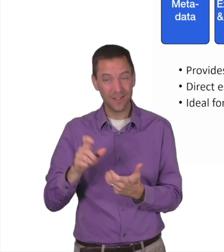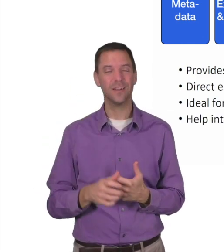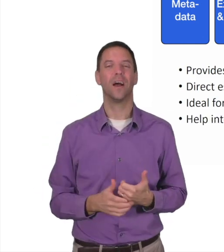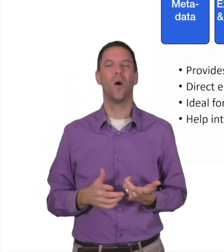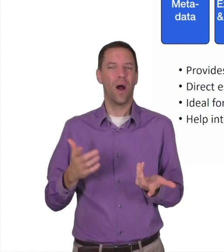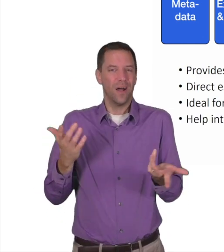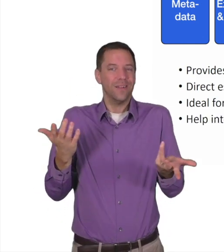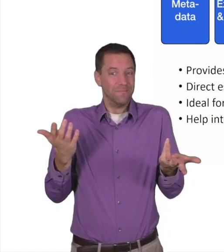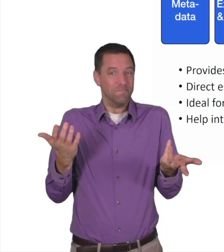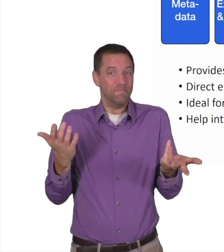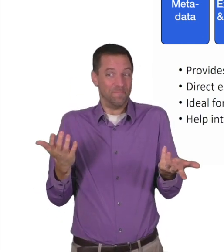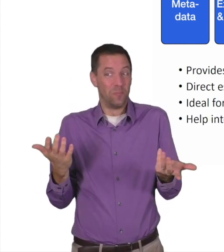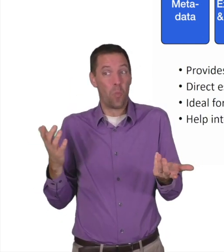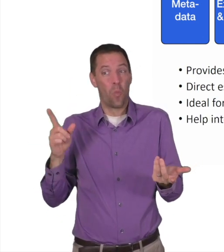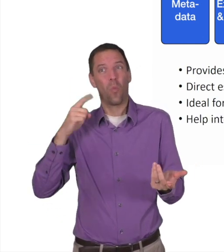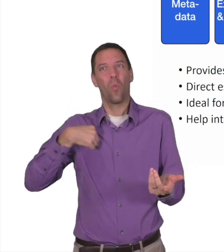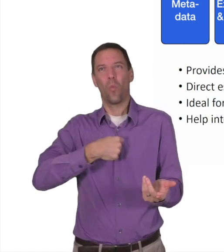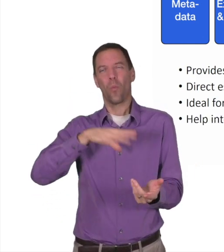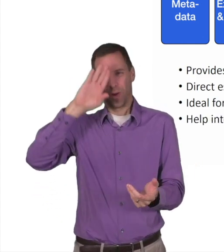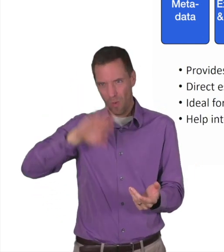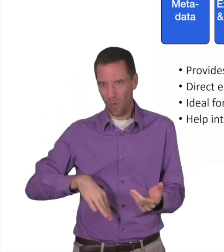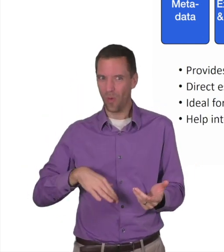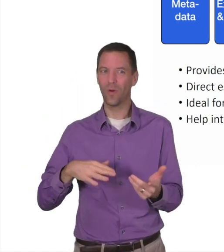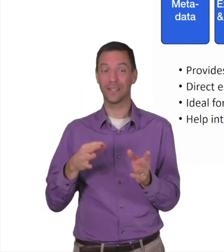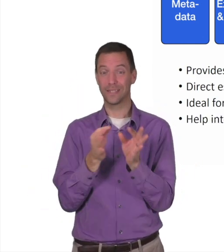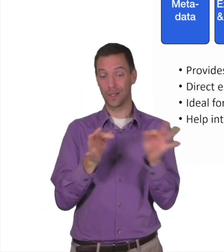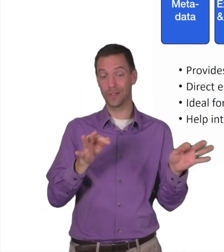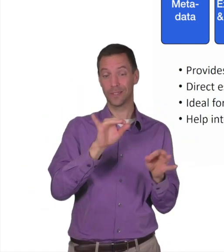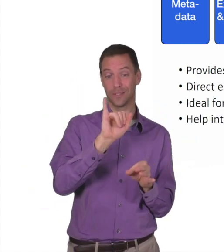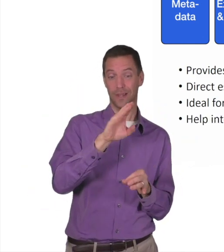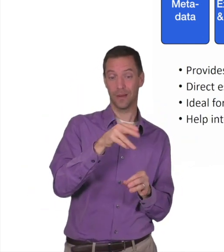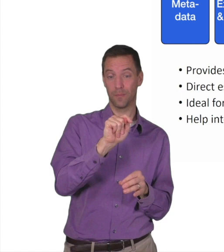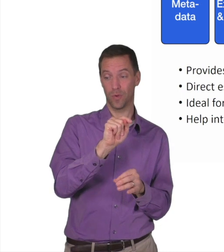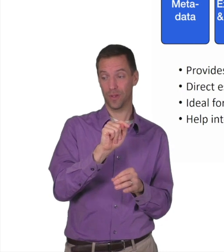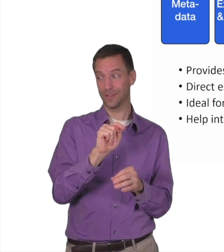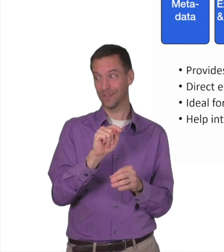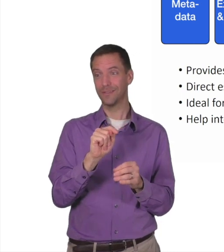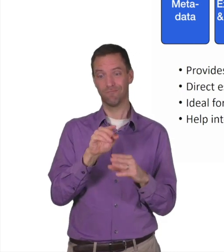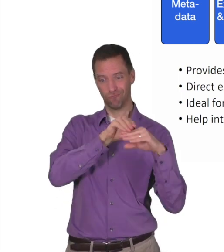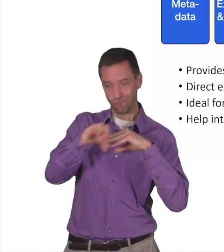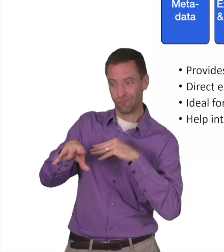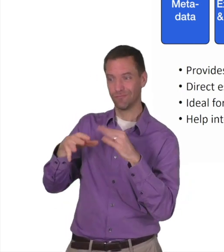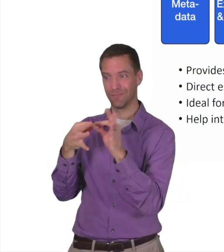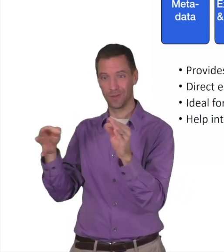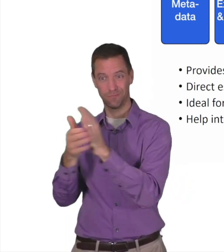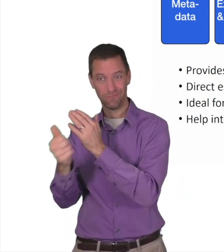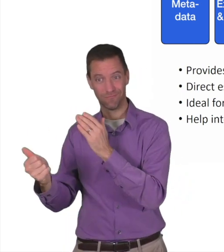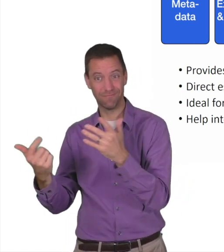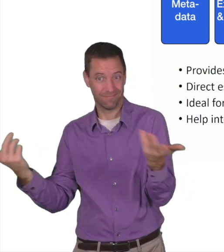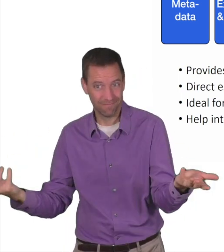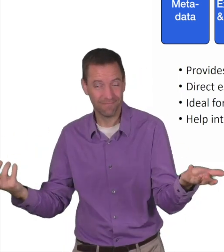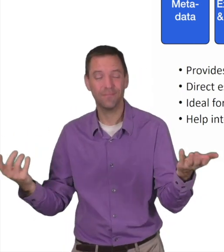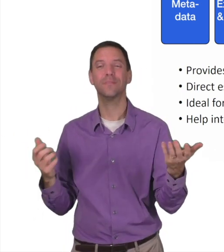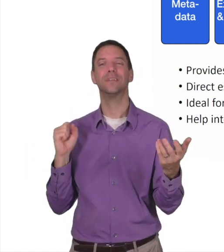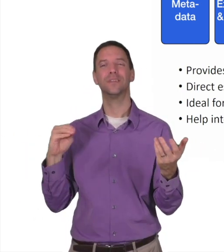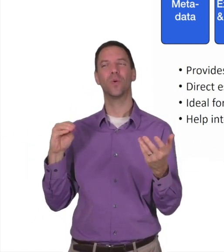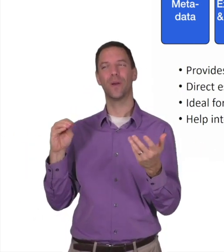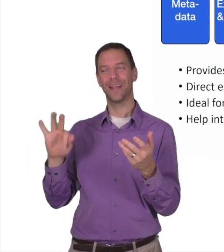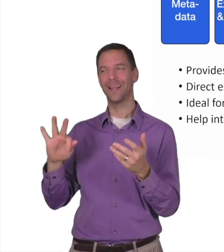So why do we want the early information? Well, we know that language input influences language